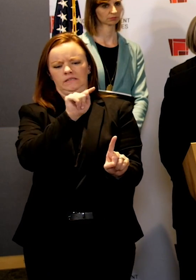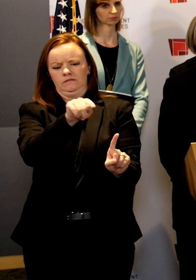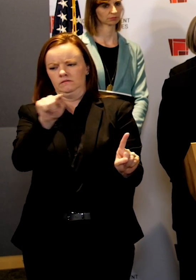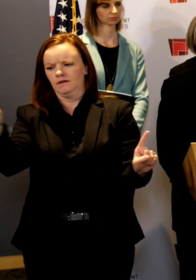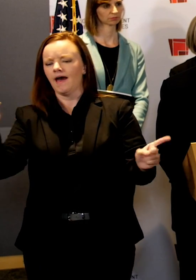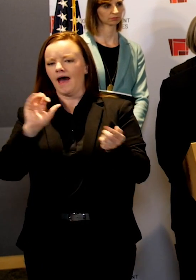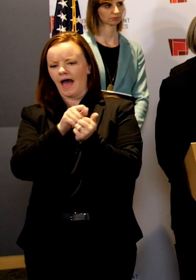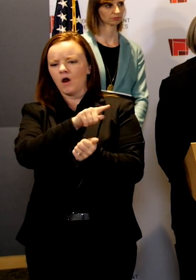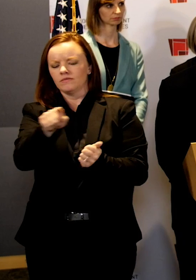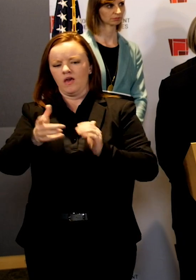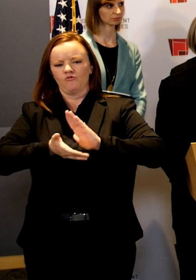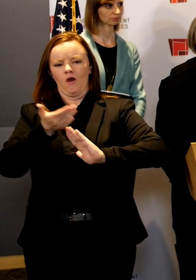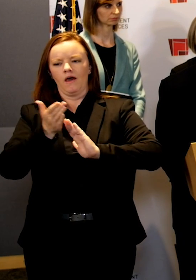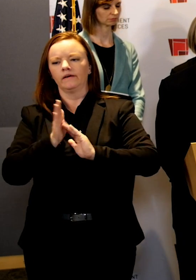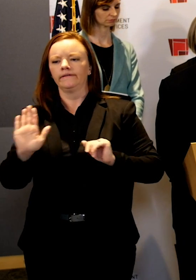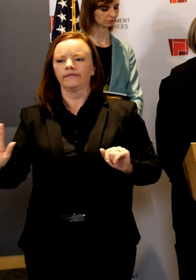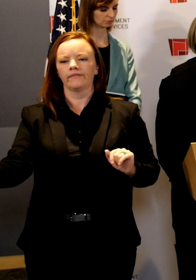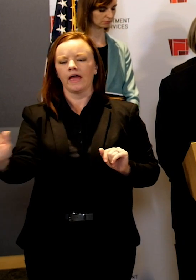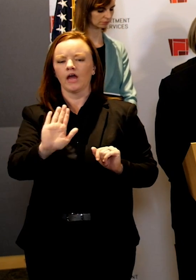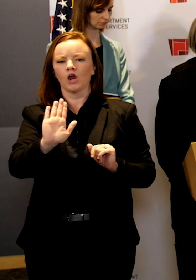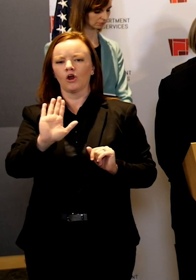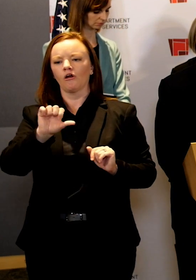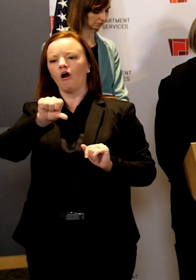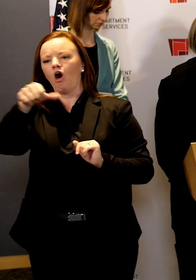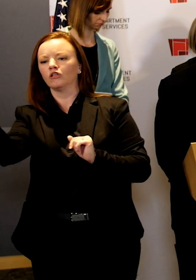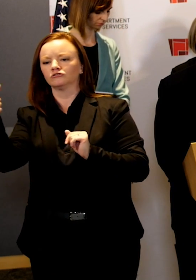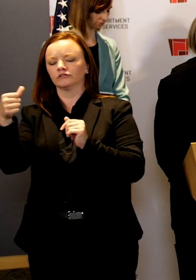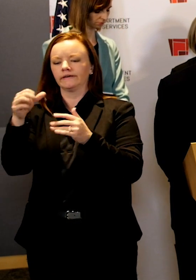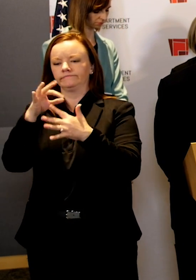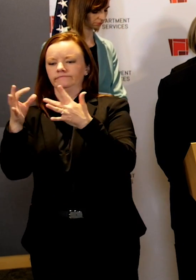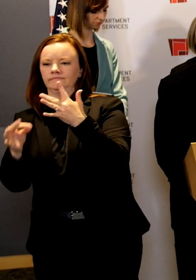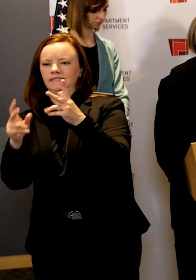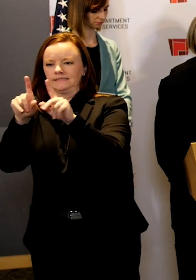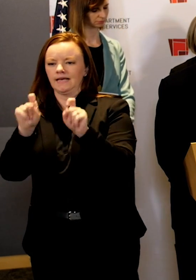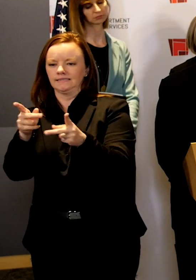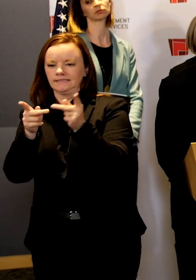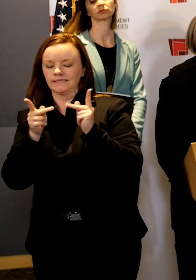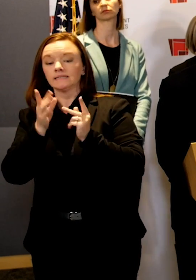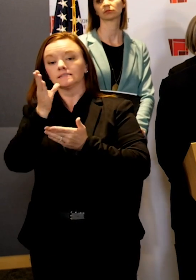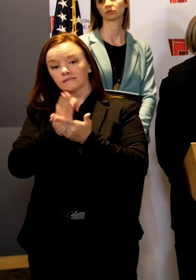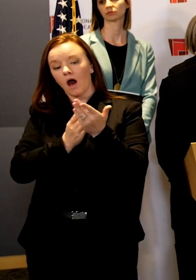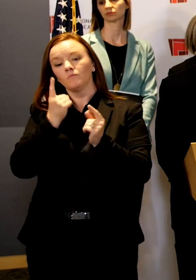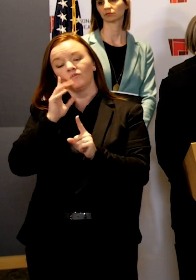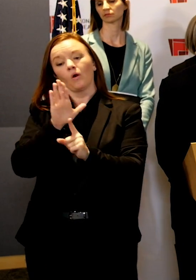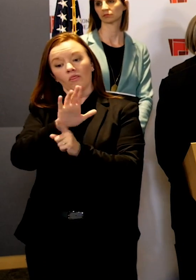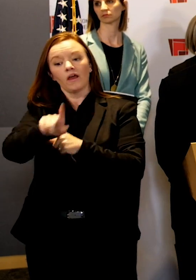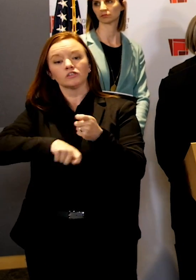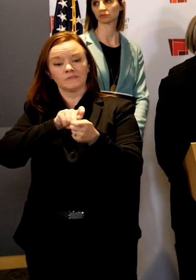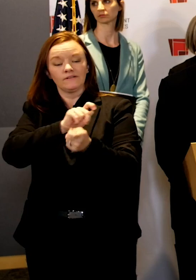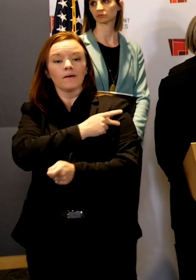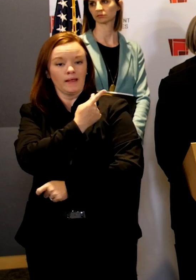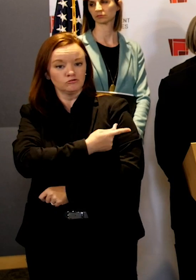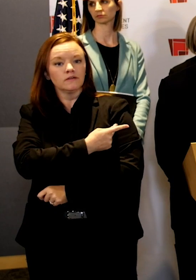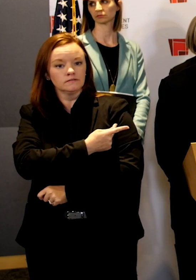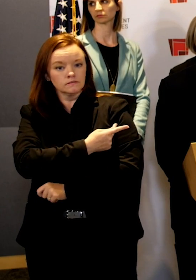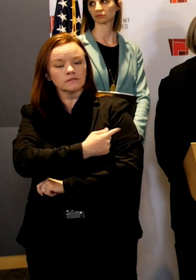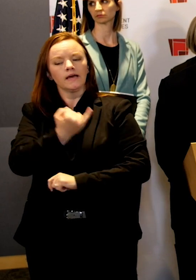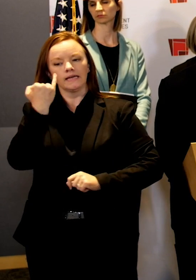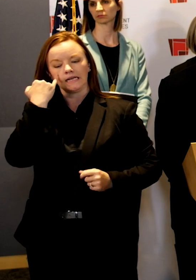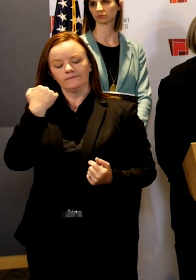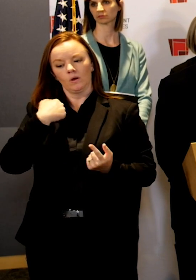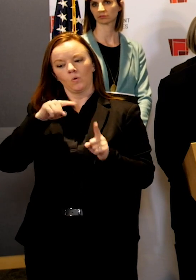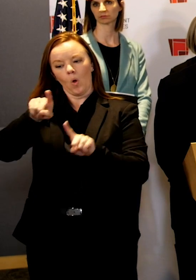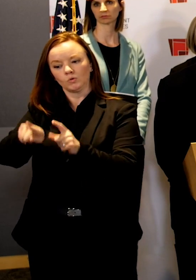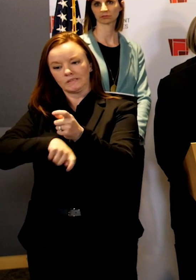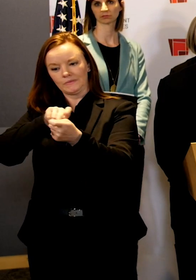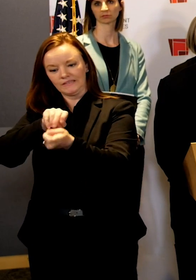running their alternate testing site. Some will be for their specific patients if you're dealing with a specific healthcare